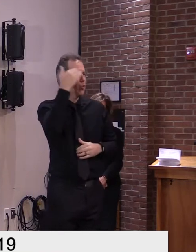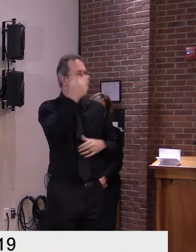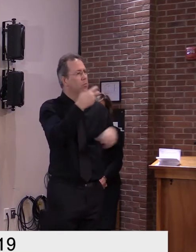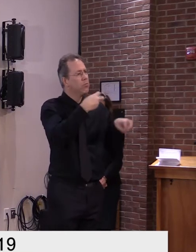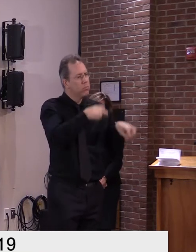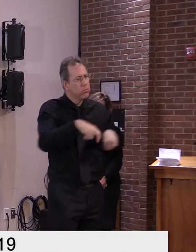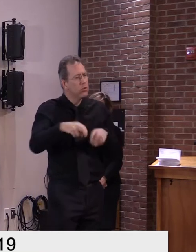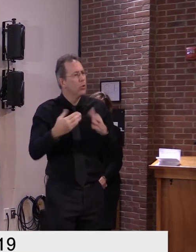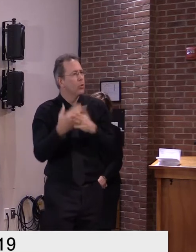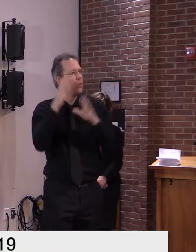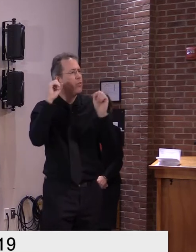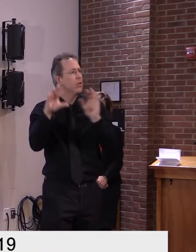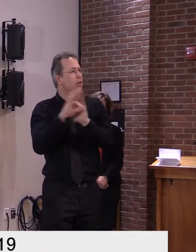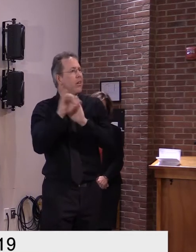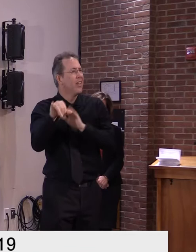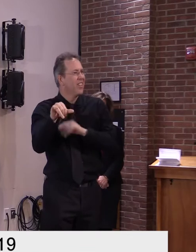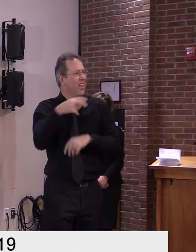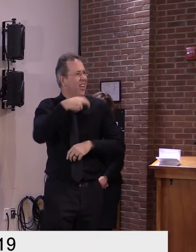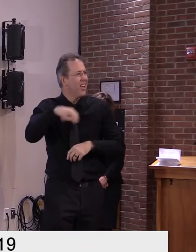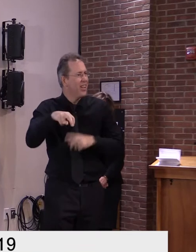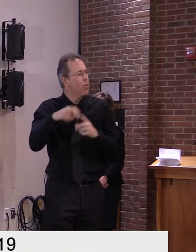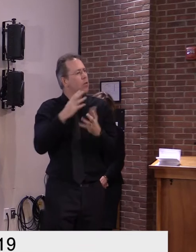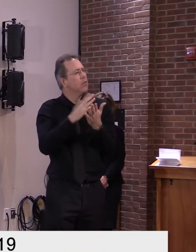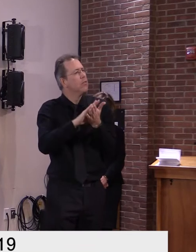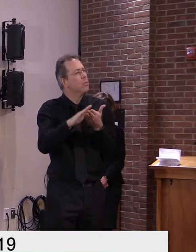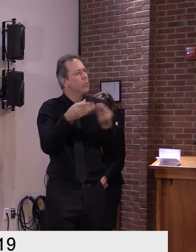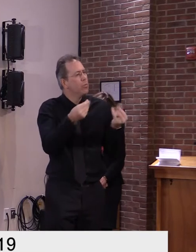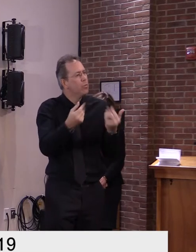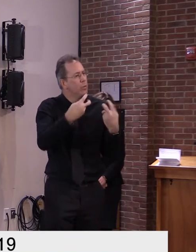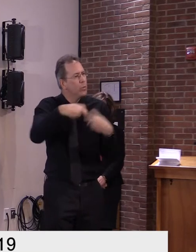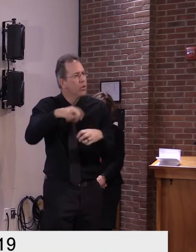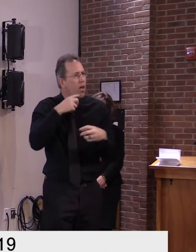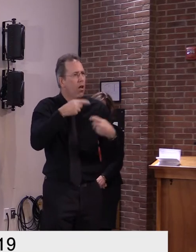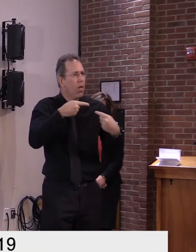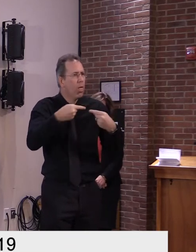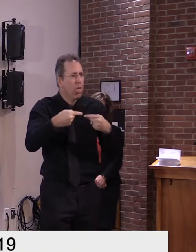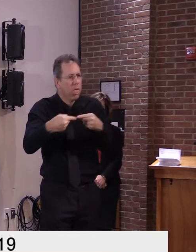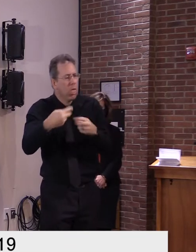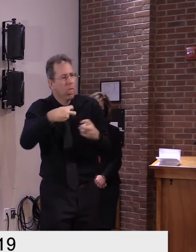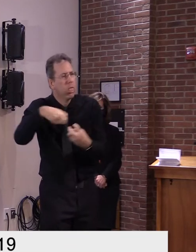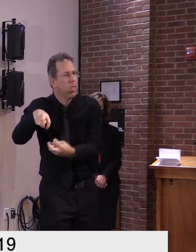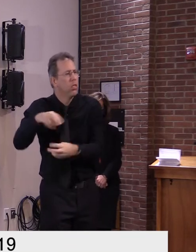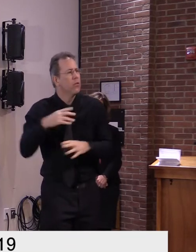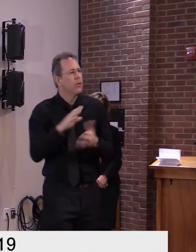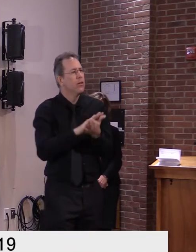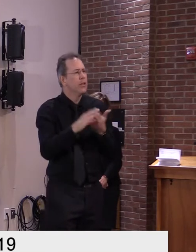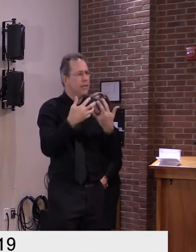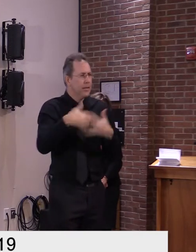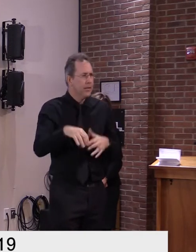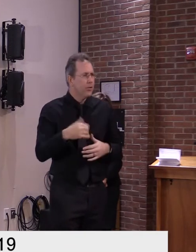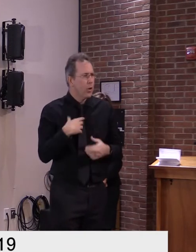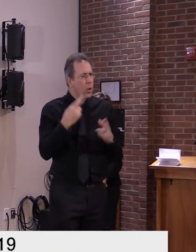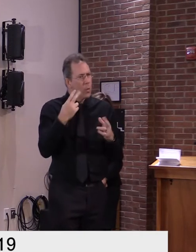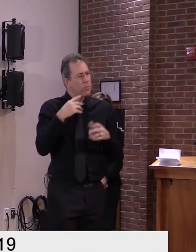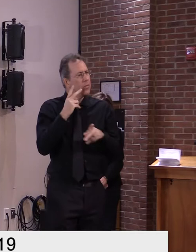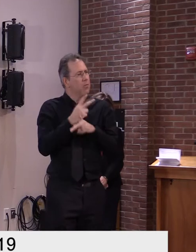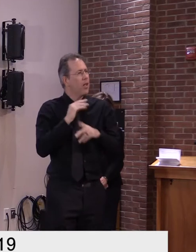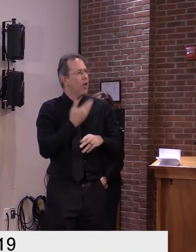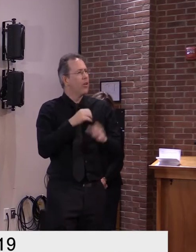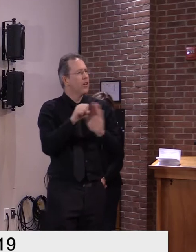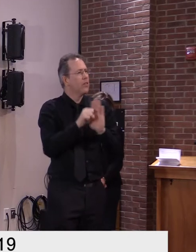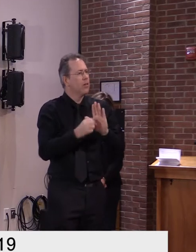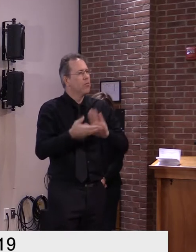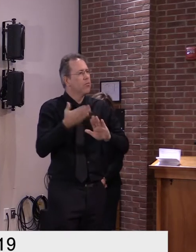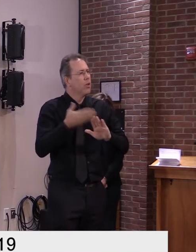at least on the governor level, and making sure that we take care of our constituents, our states, and knowing